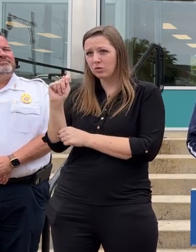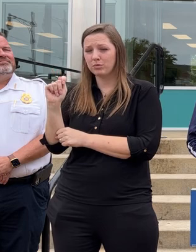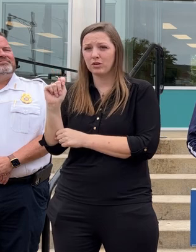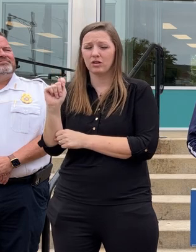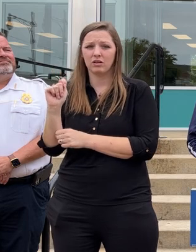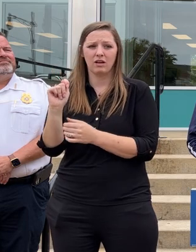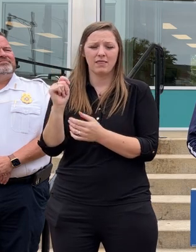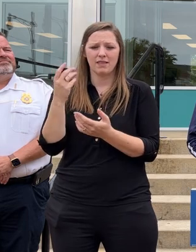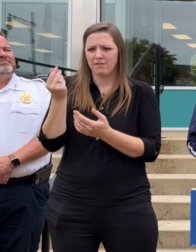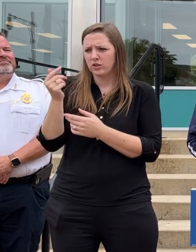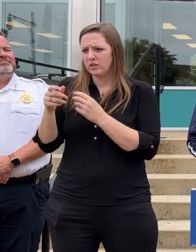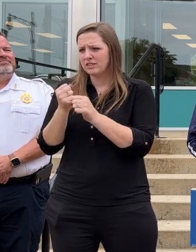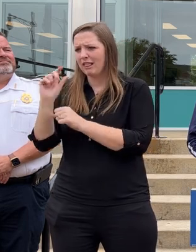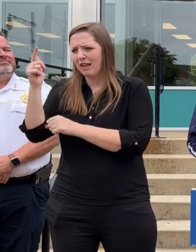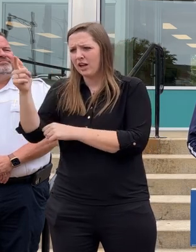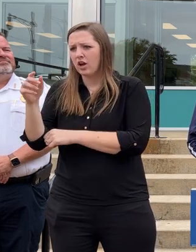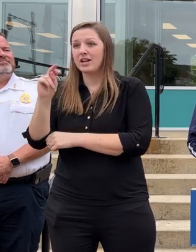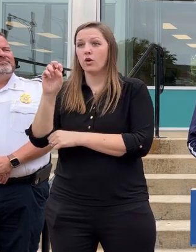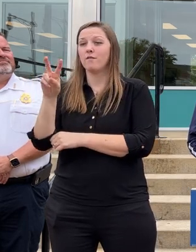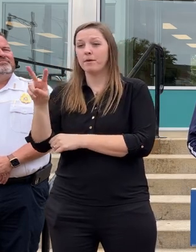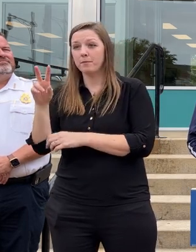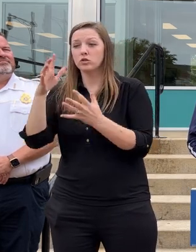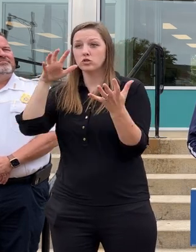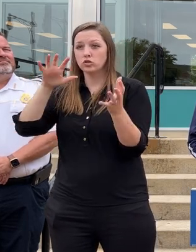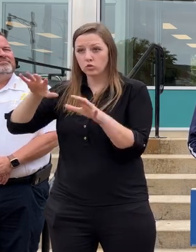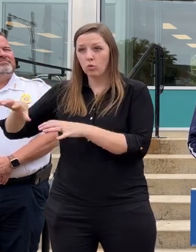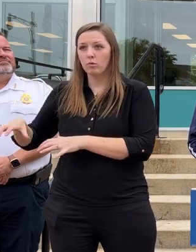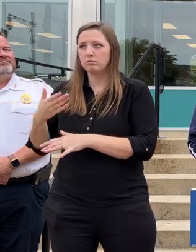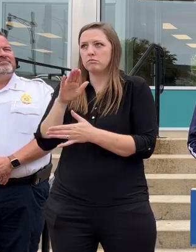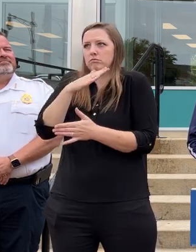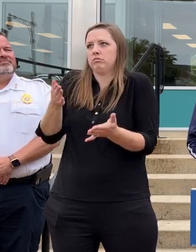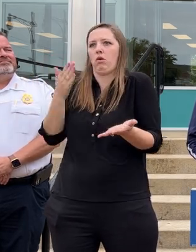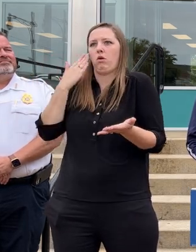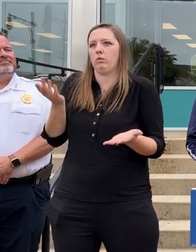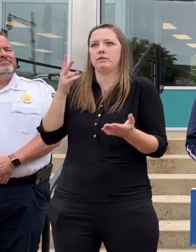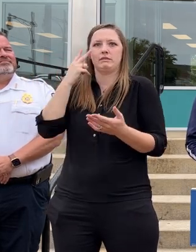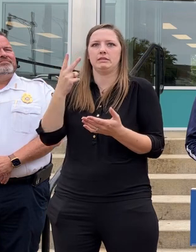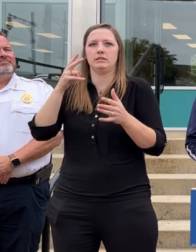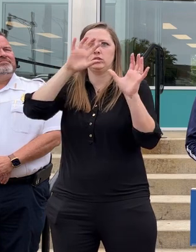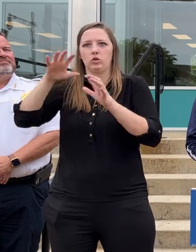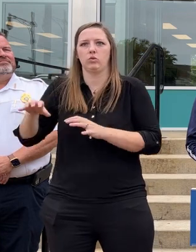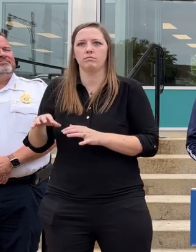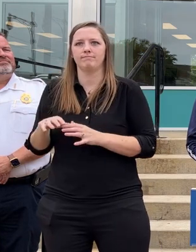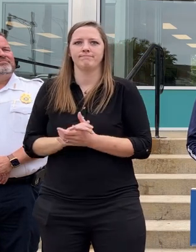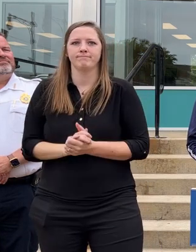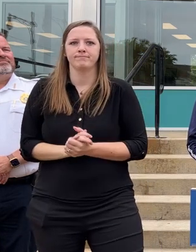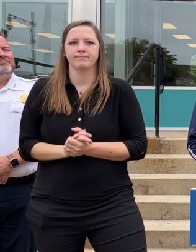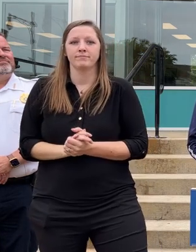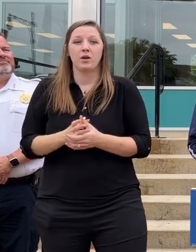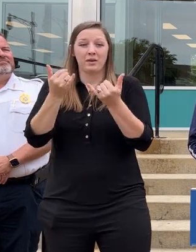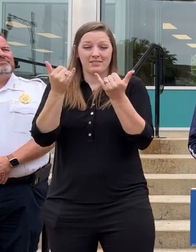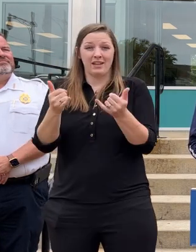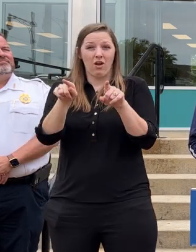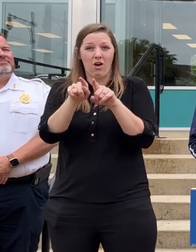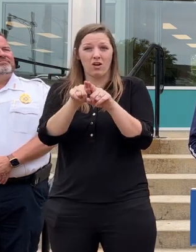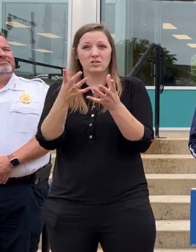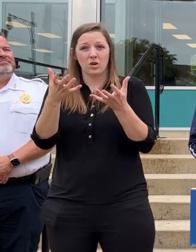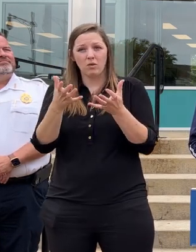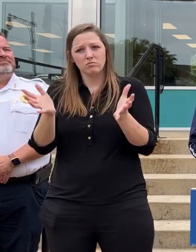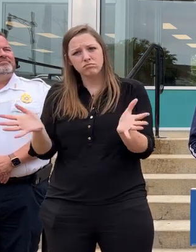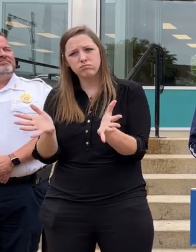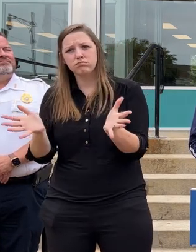a few years later in November. So you never know when you're going to see snow or another terrible weather event. So today we also want to encourage